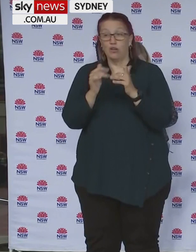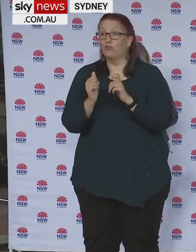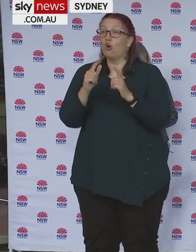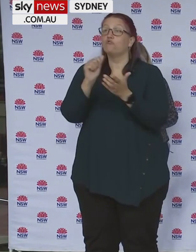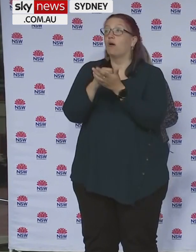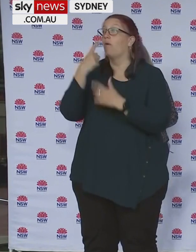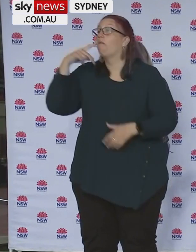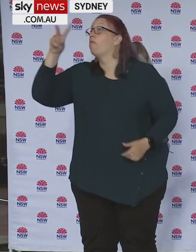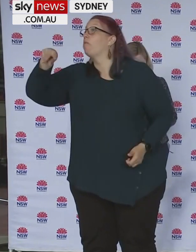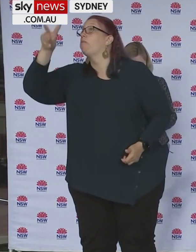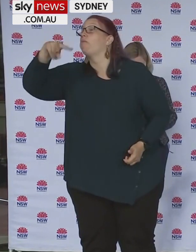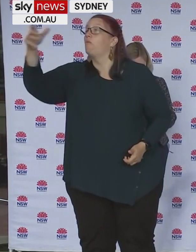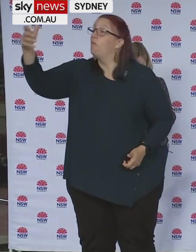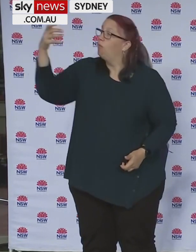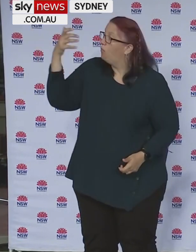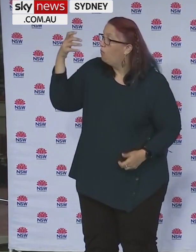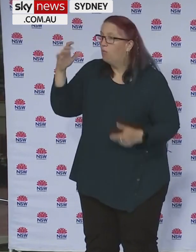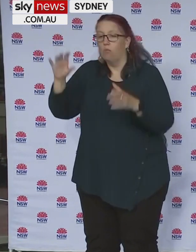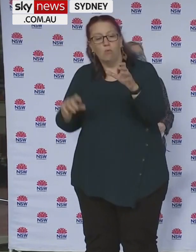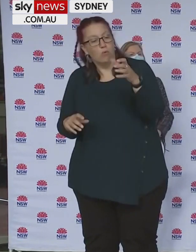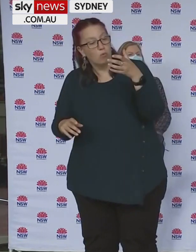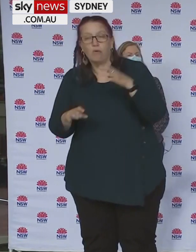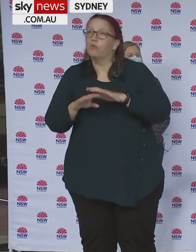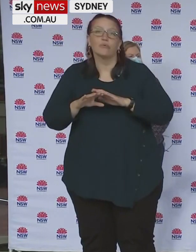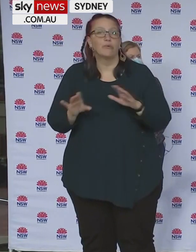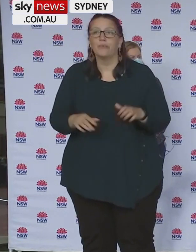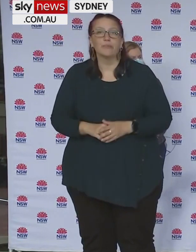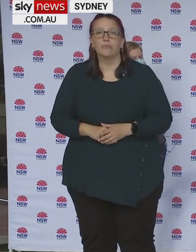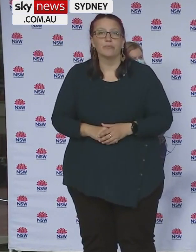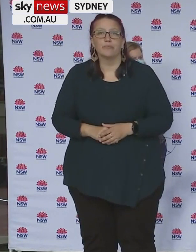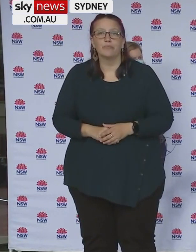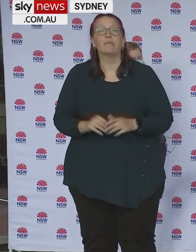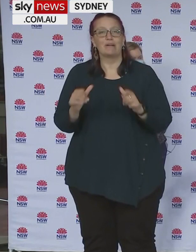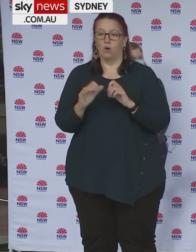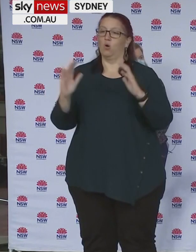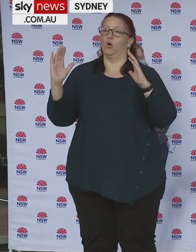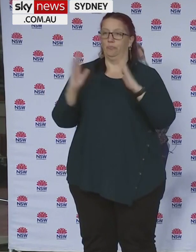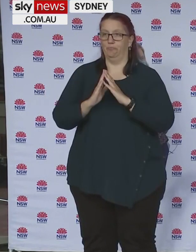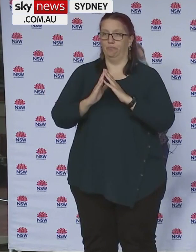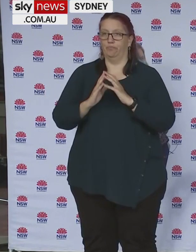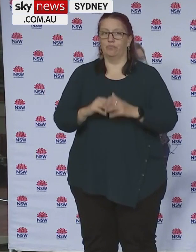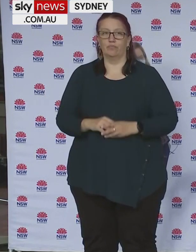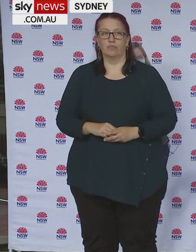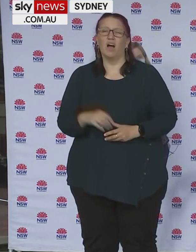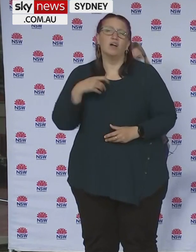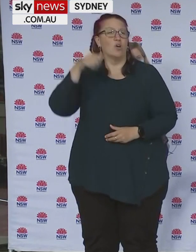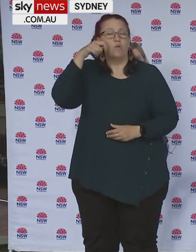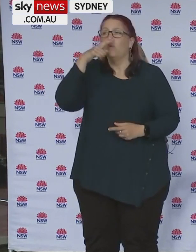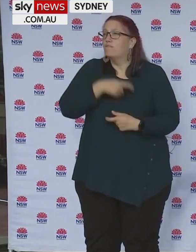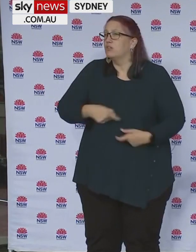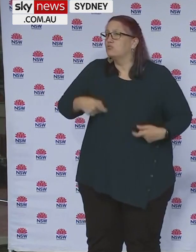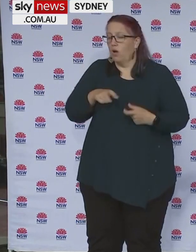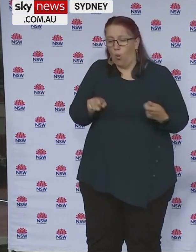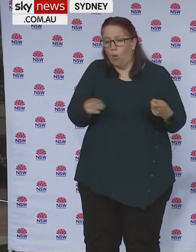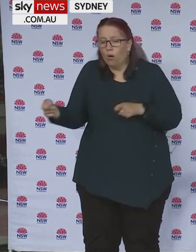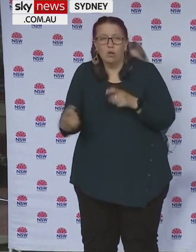the community. And the purpose of the lockdown, if we want the lockdown to succeed, all of us have to minimise our movements. All of